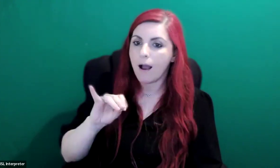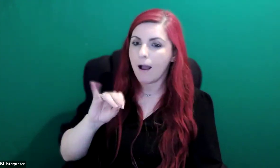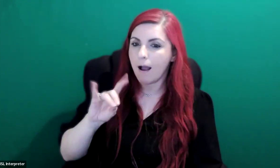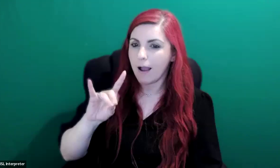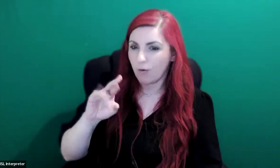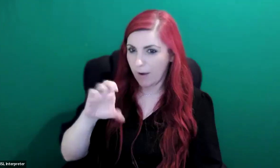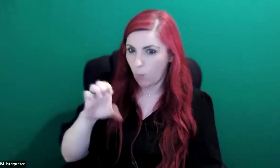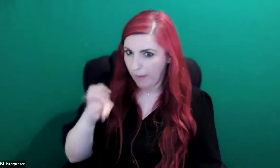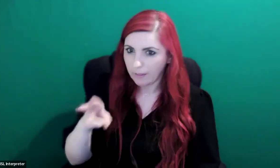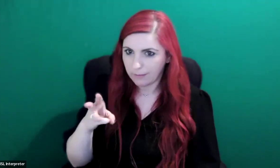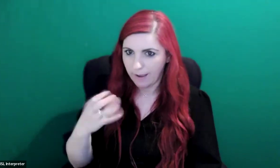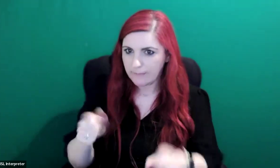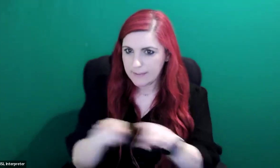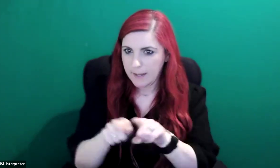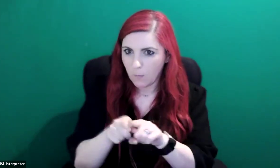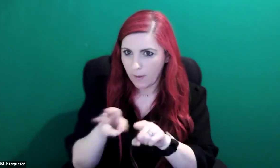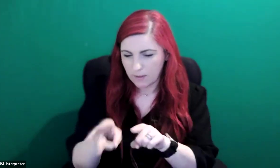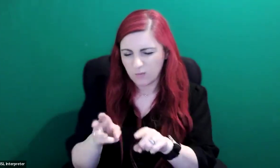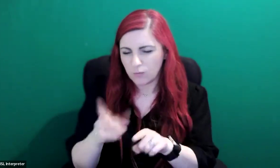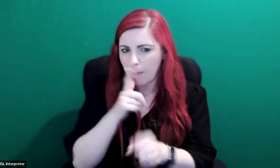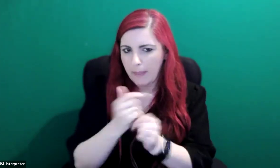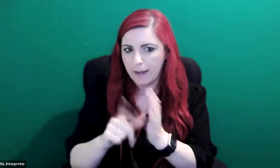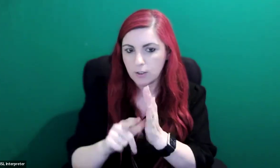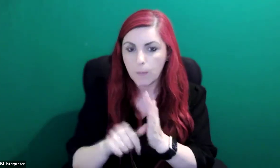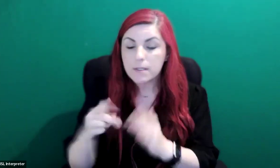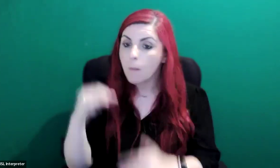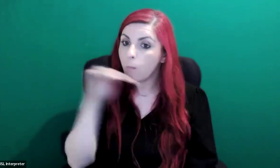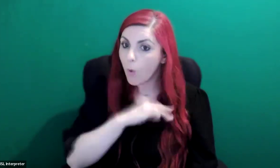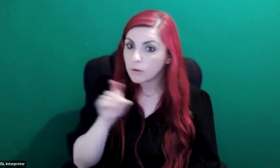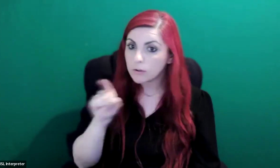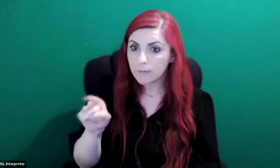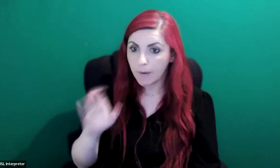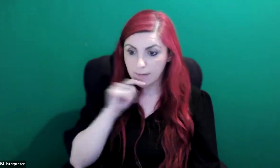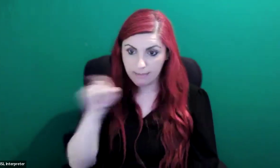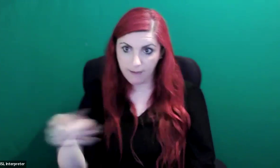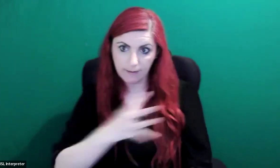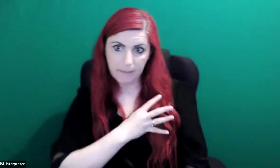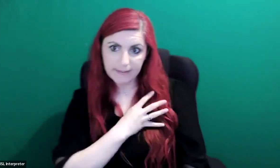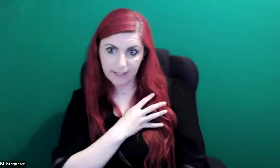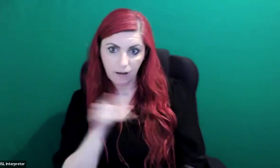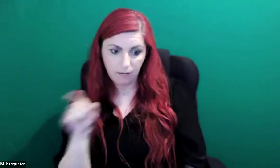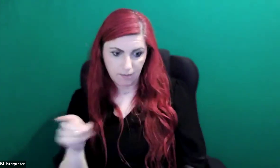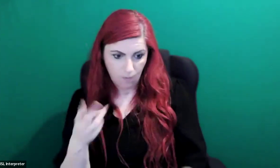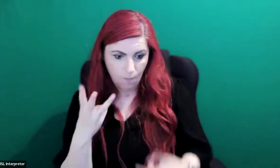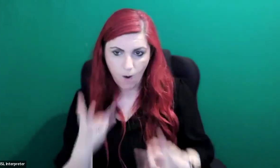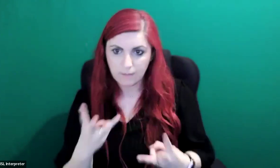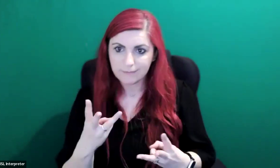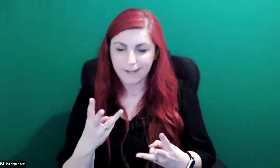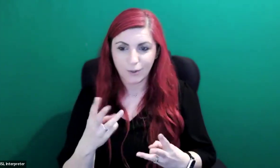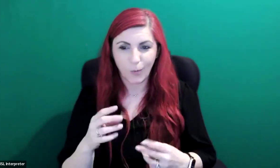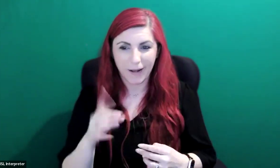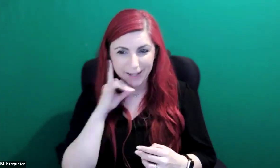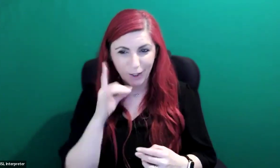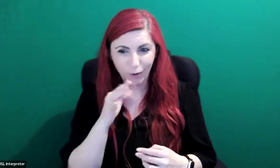about later on. So this is quite an important point, because the committee is eager, as you will also hear from